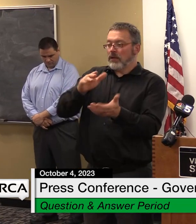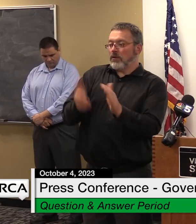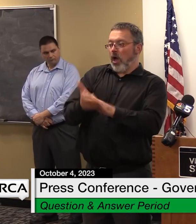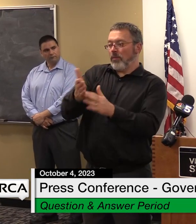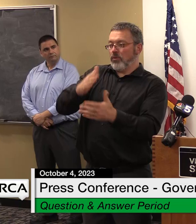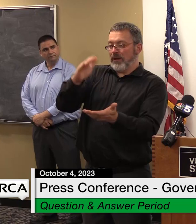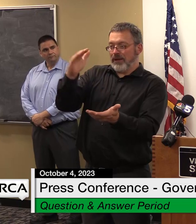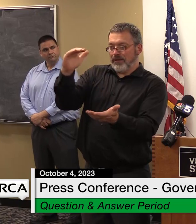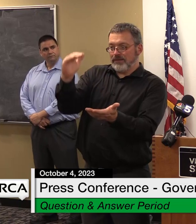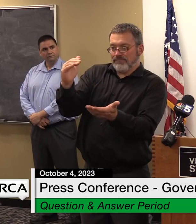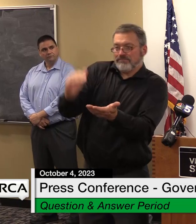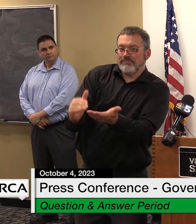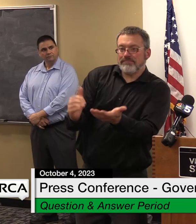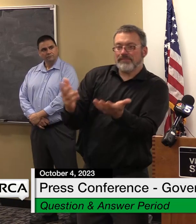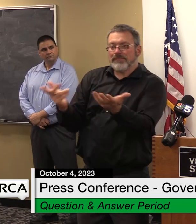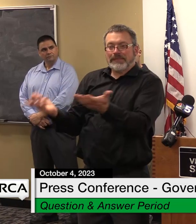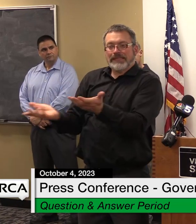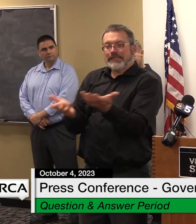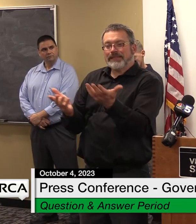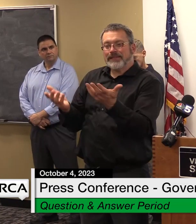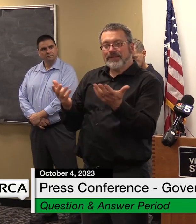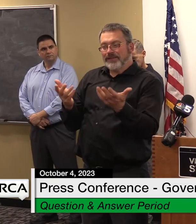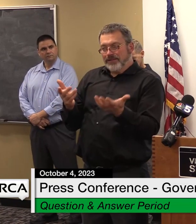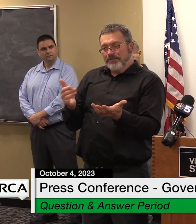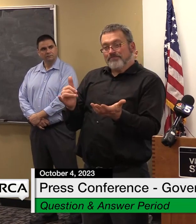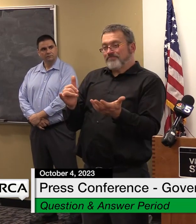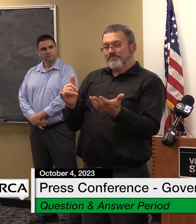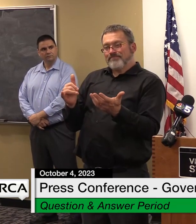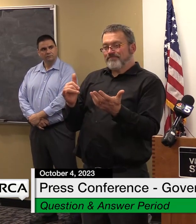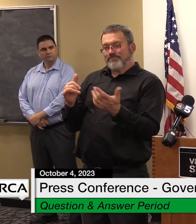something that's happened overnight. It's happened over decades now.